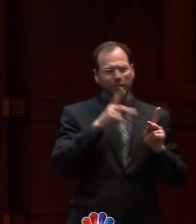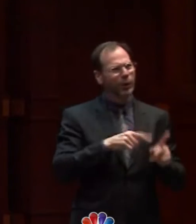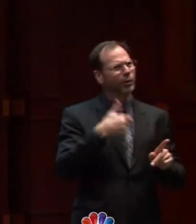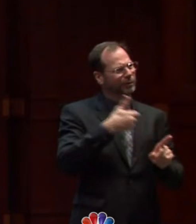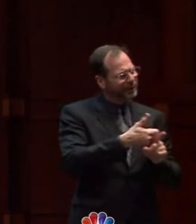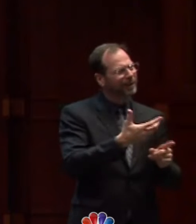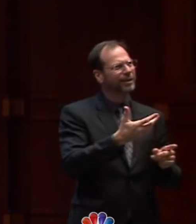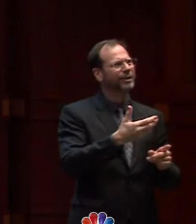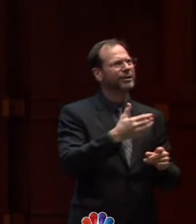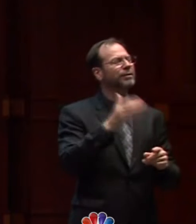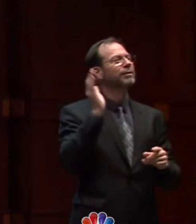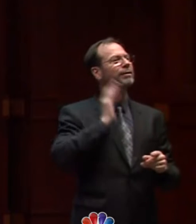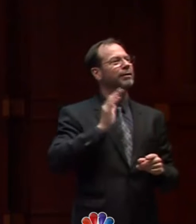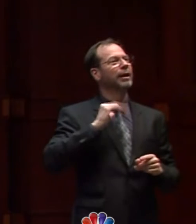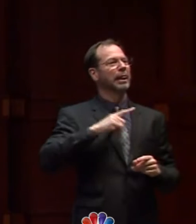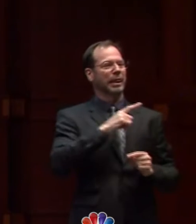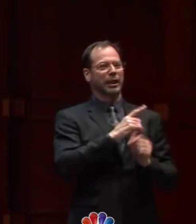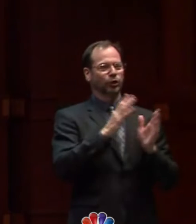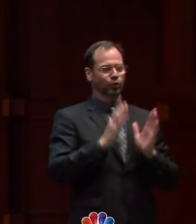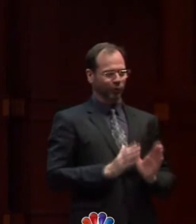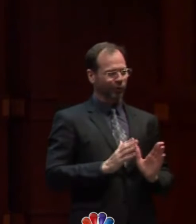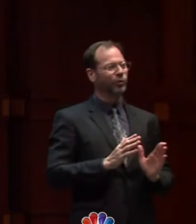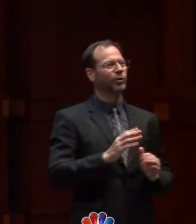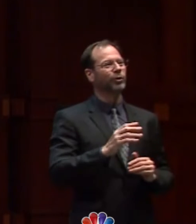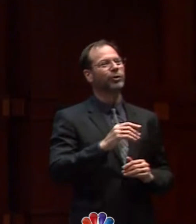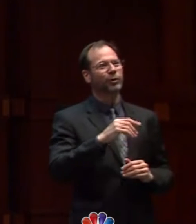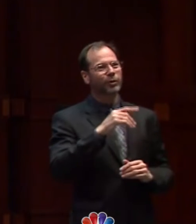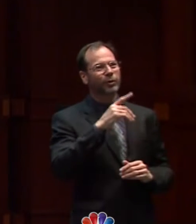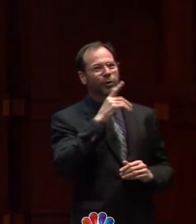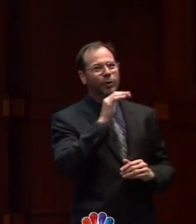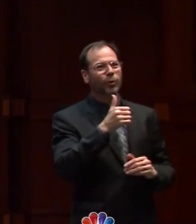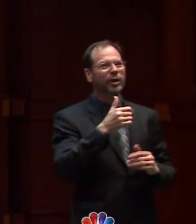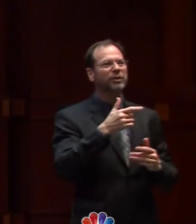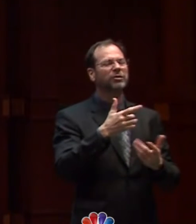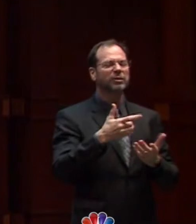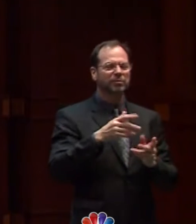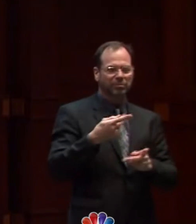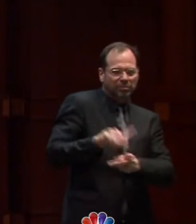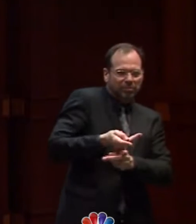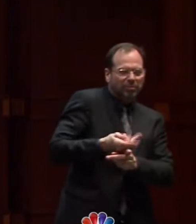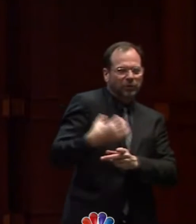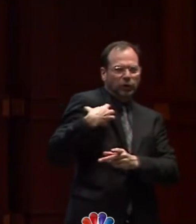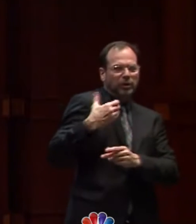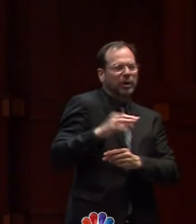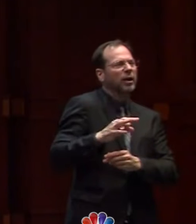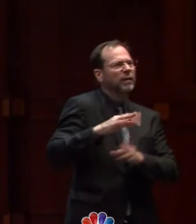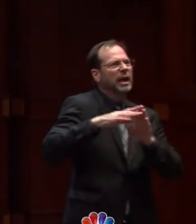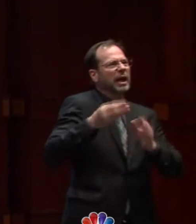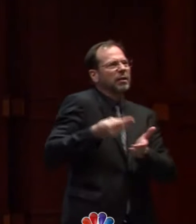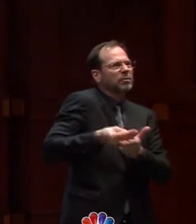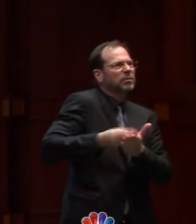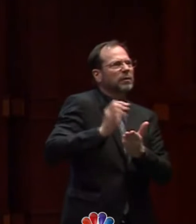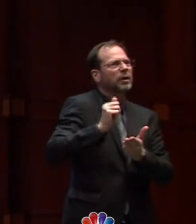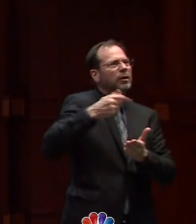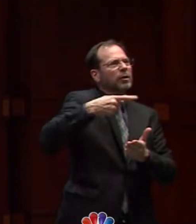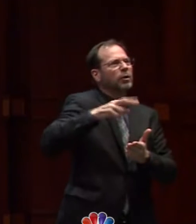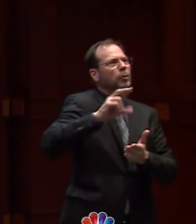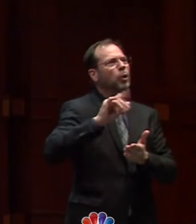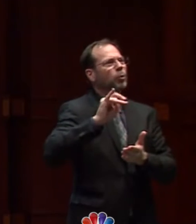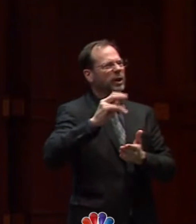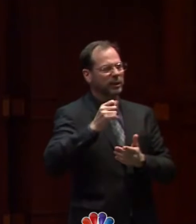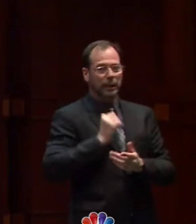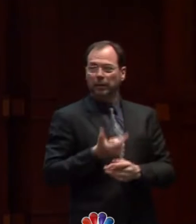who is a former legislator, especially someone who was chair of House Appropriations, and that is Dr. Zerwas. And so I would like to turn over